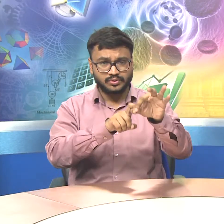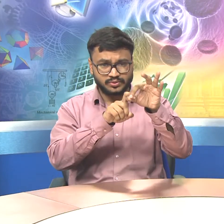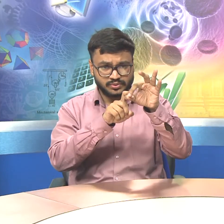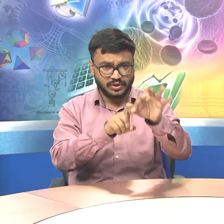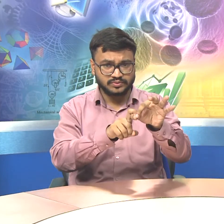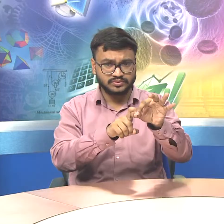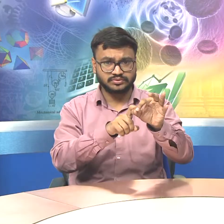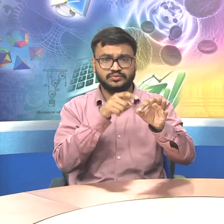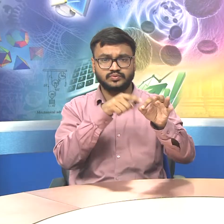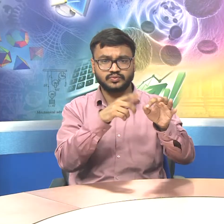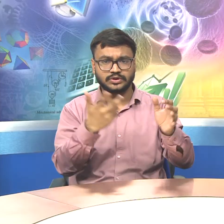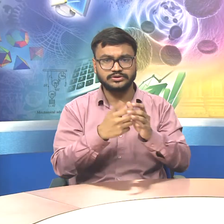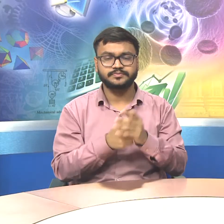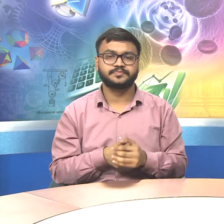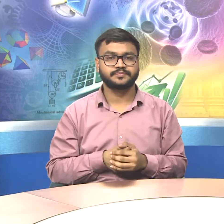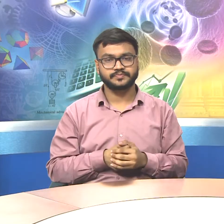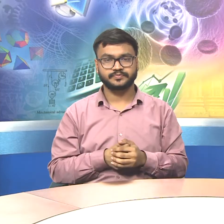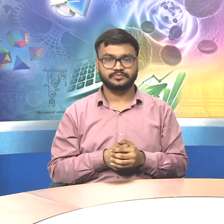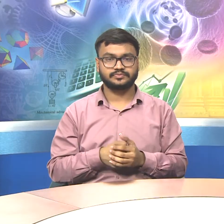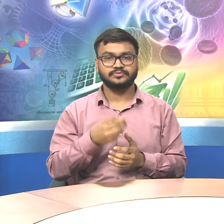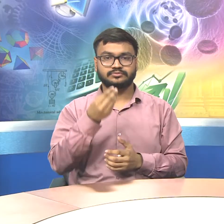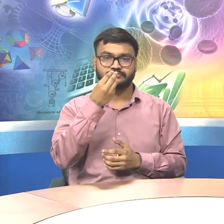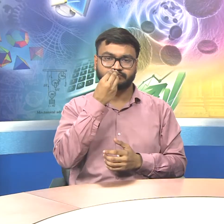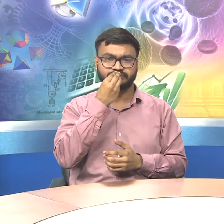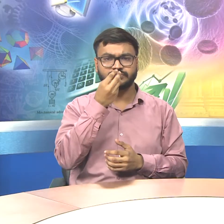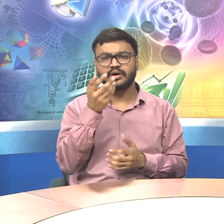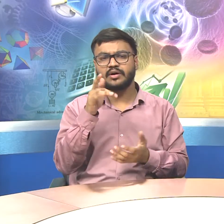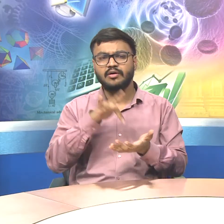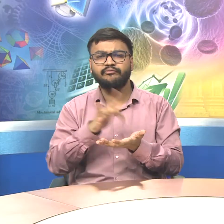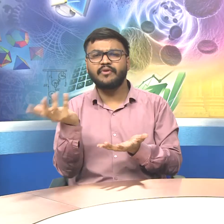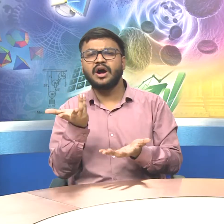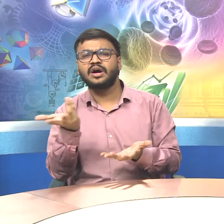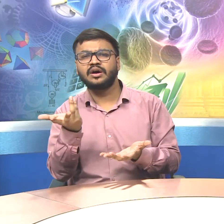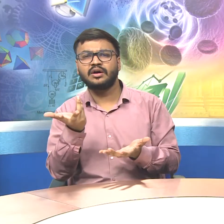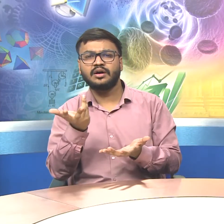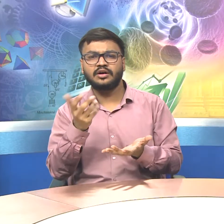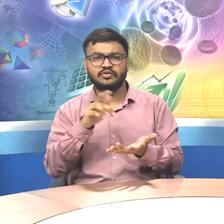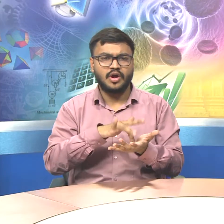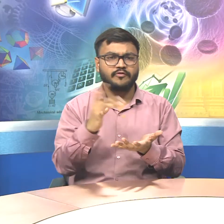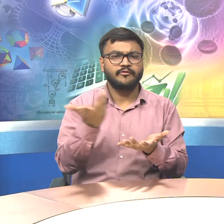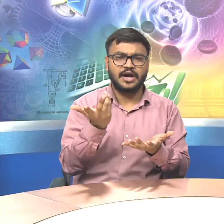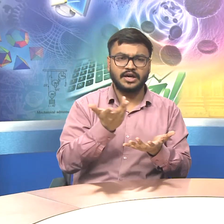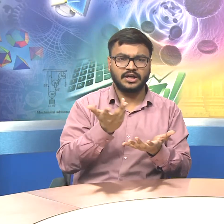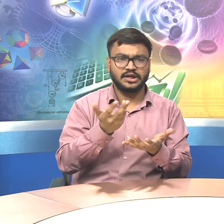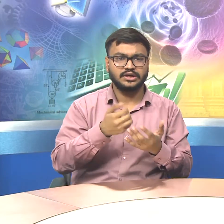Third is interrogative or questions.